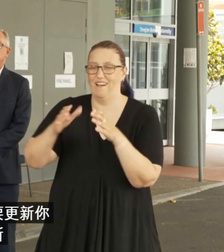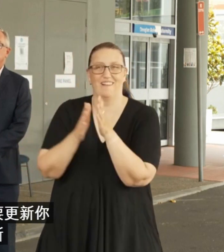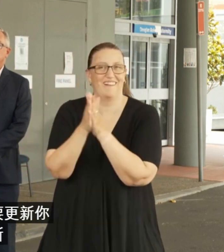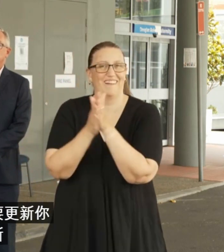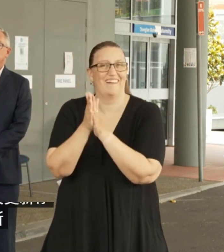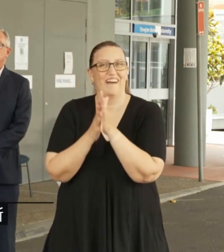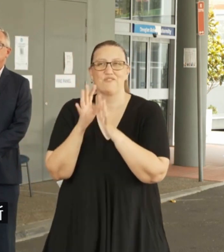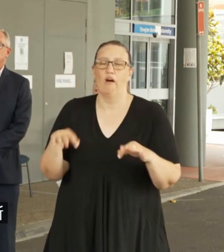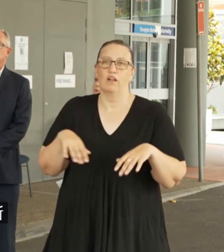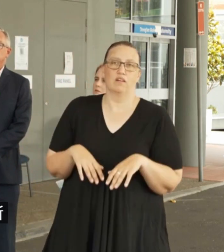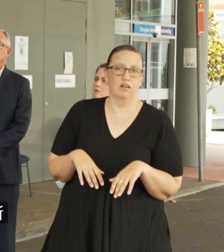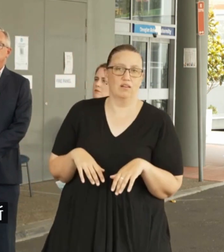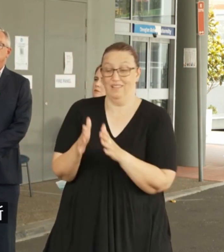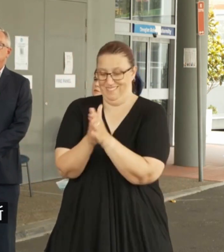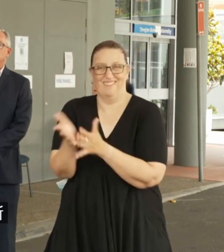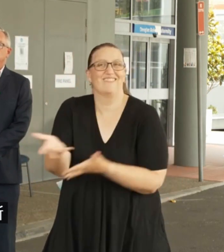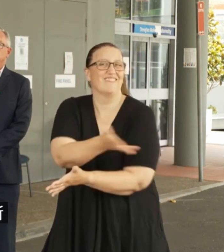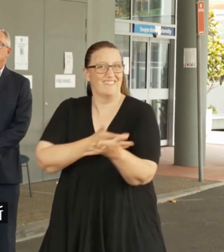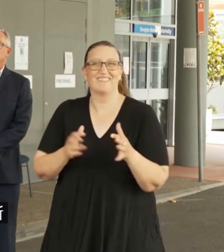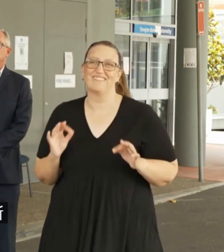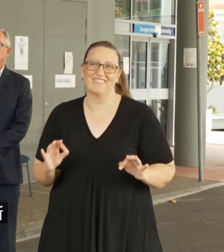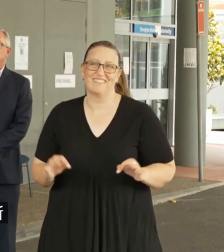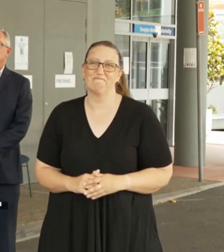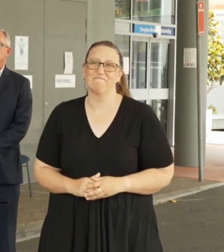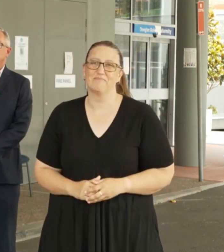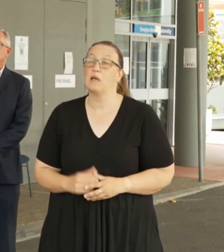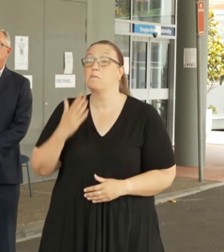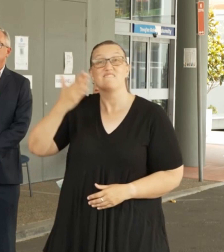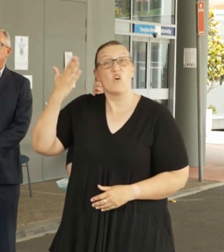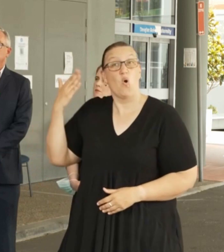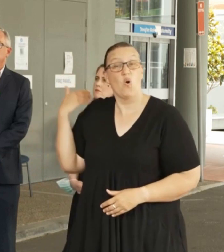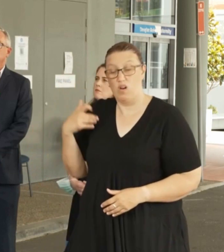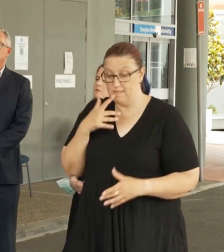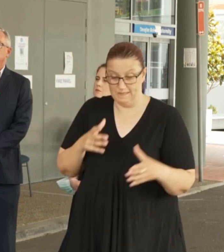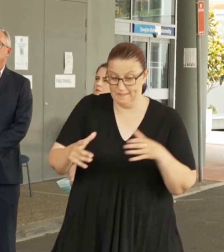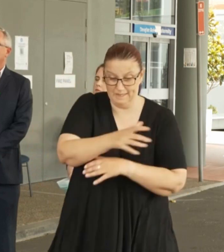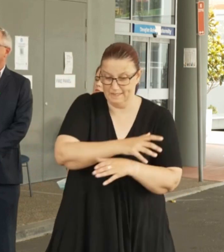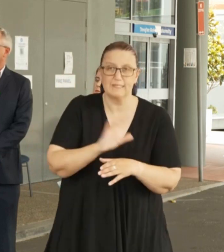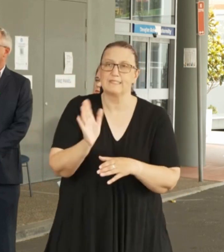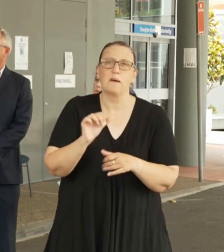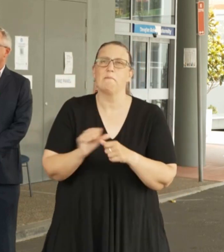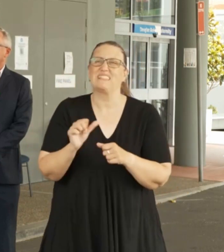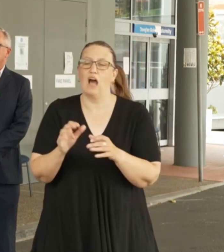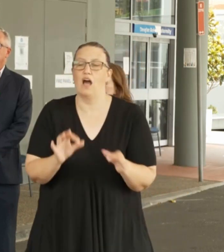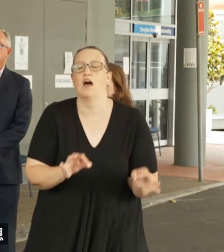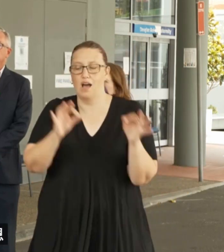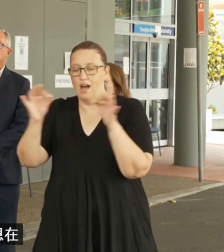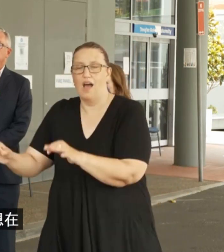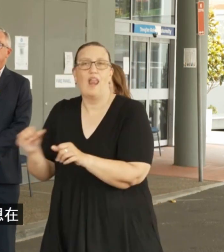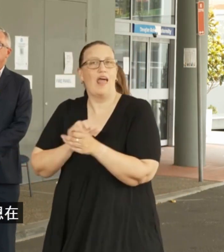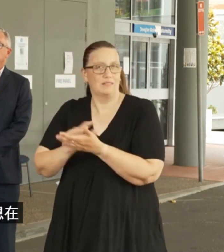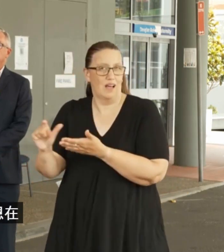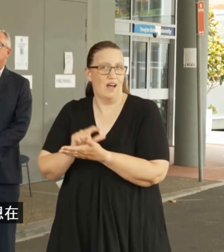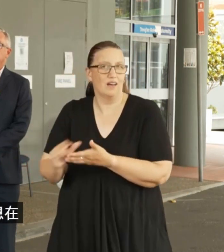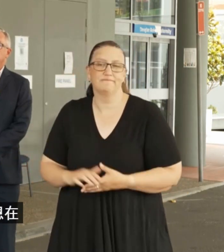government. And I postponed that reshuffle when obviously the change occurred. I think that was the right decision at